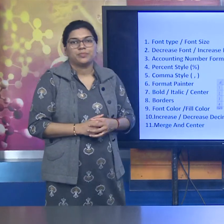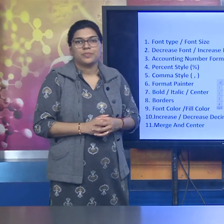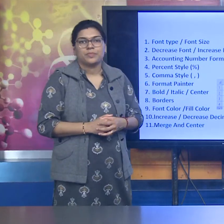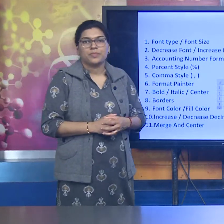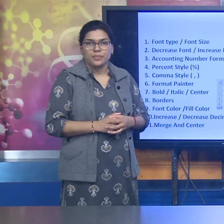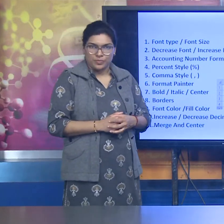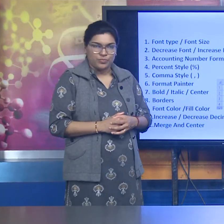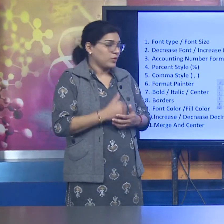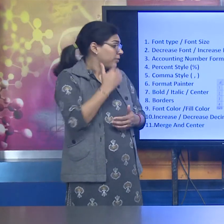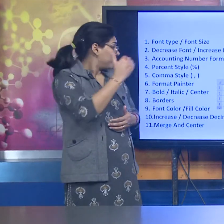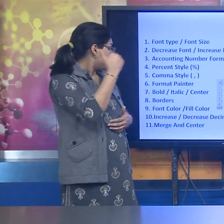style.